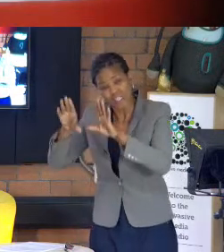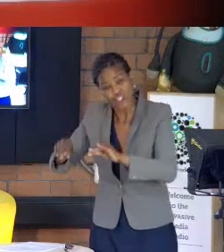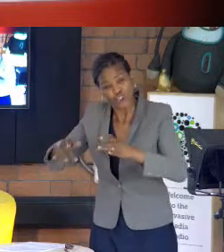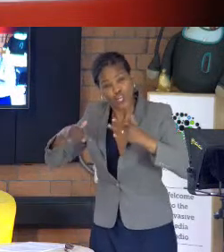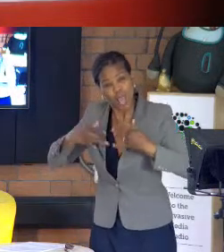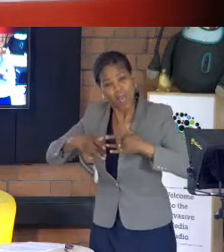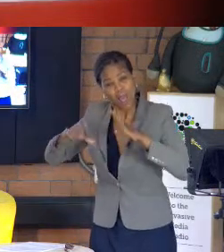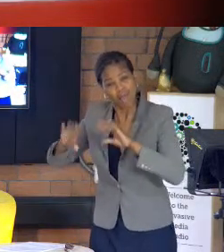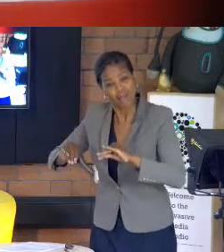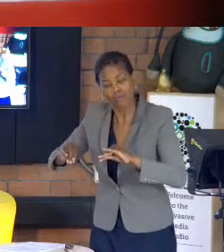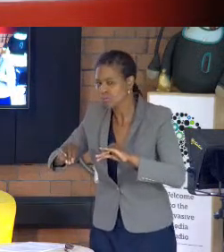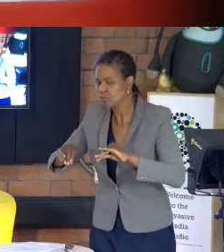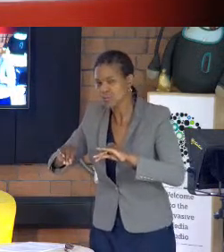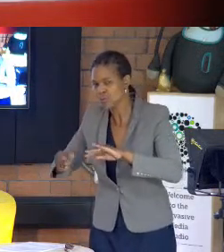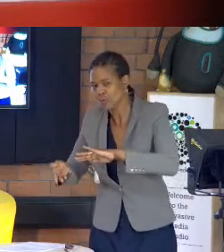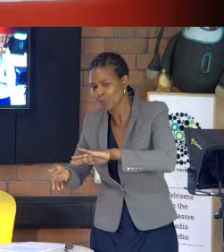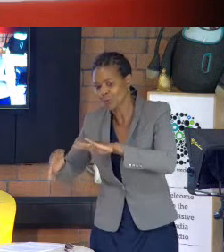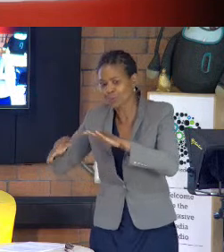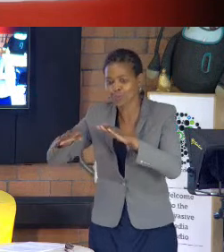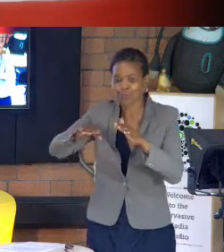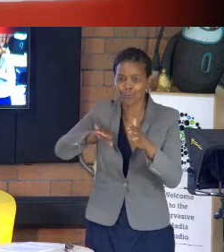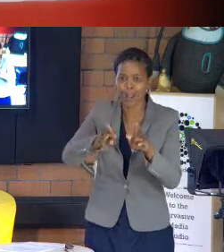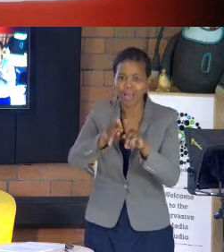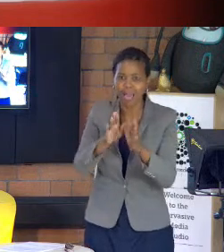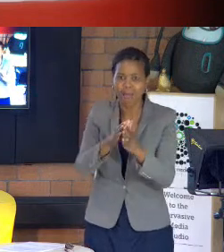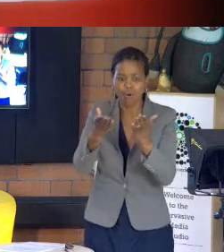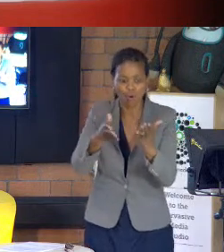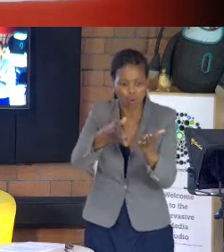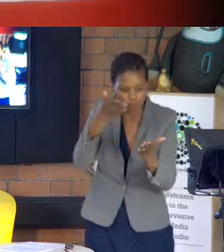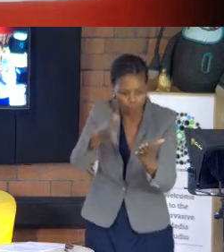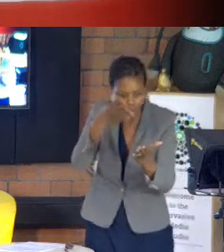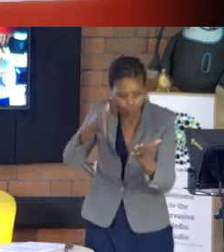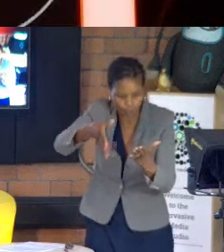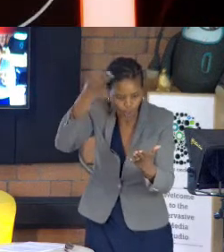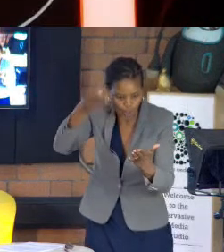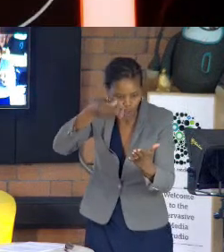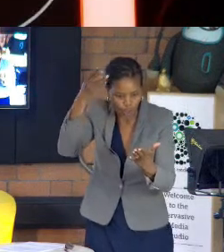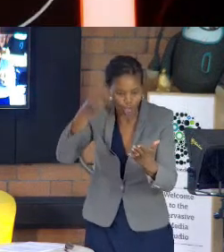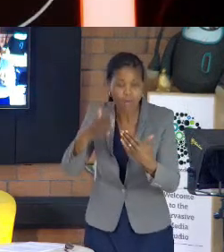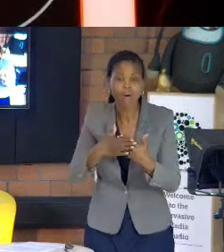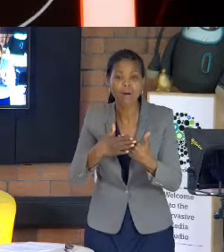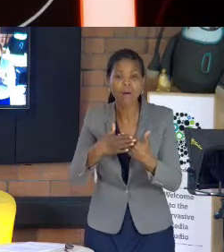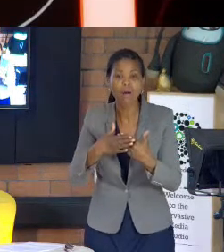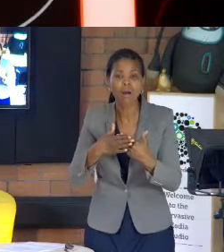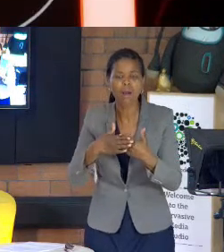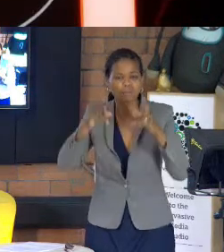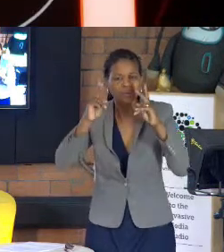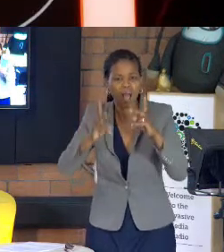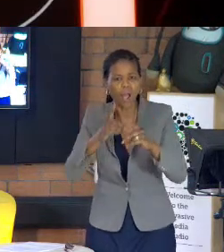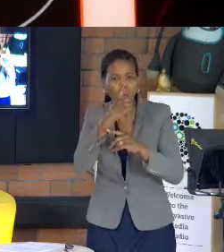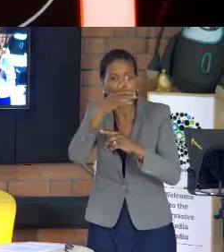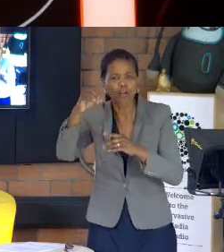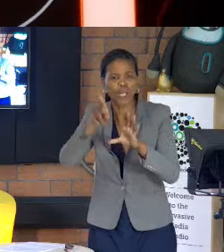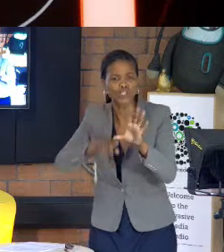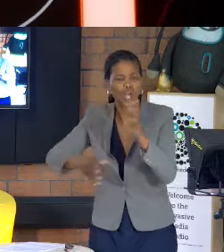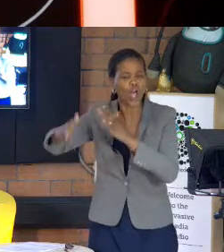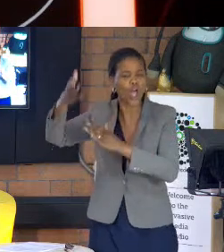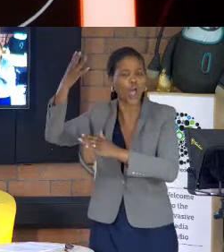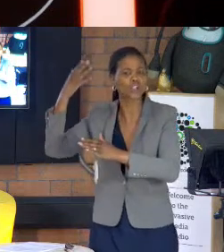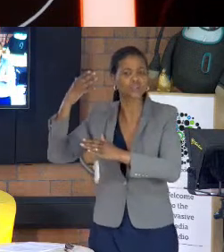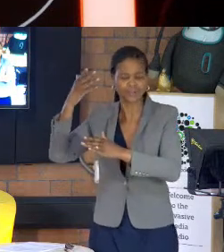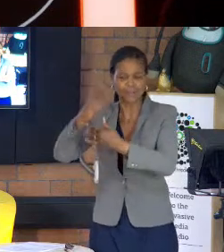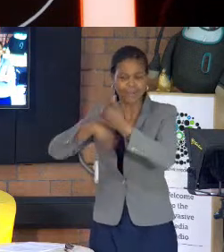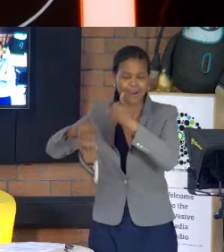more like the turning of a page. 100 years after Imhotep's death, he was elevated to the position